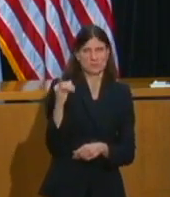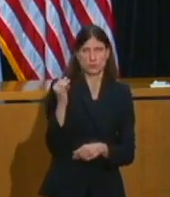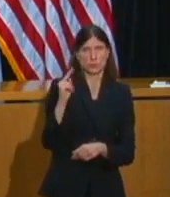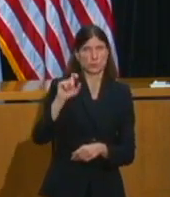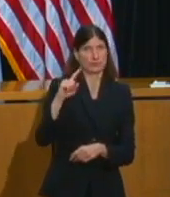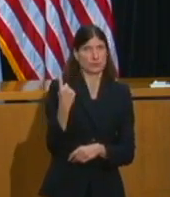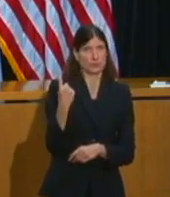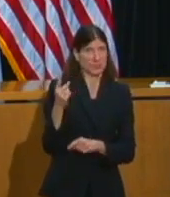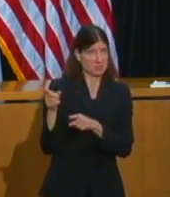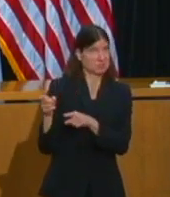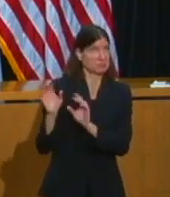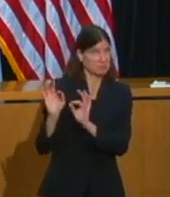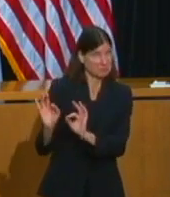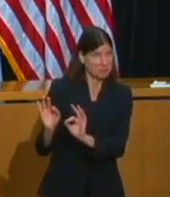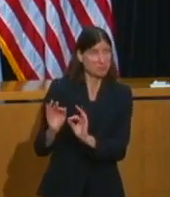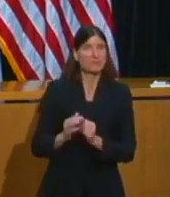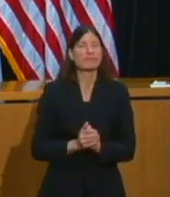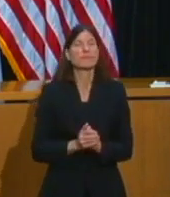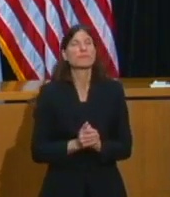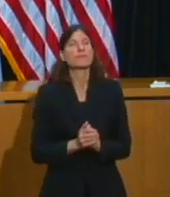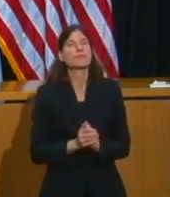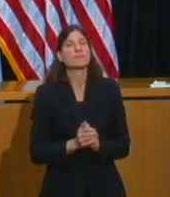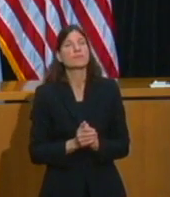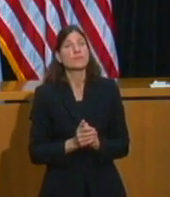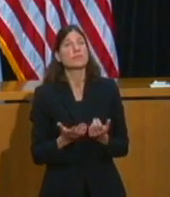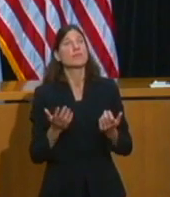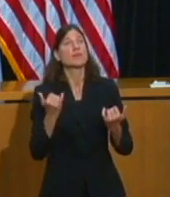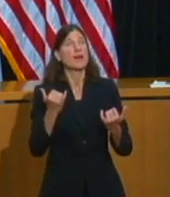lot of talk that that would probably create a lot of additional traffic.